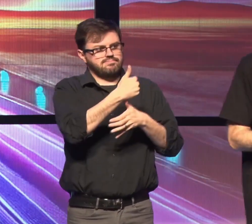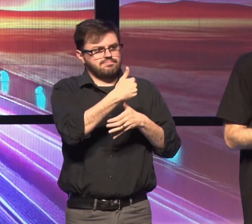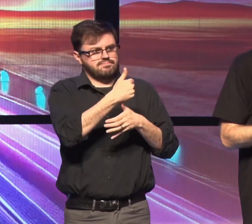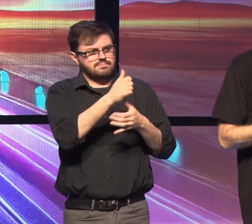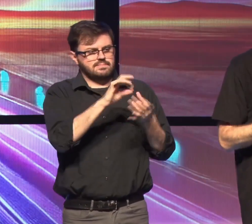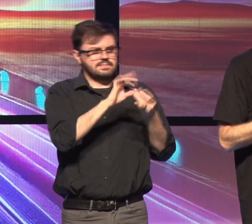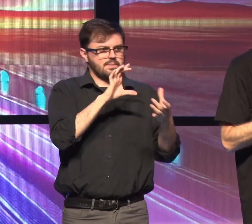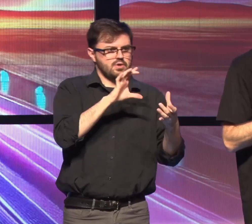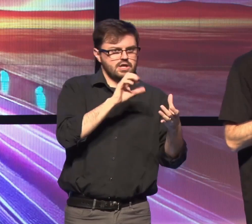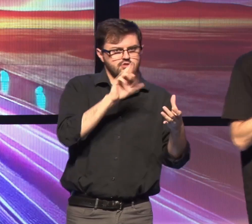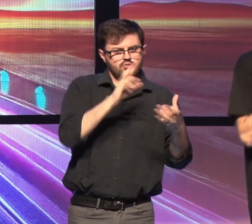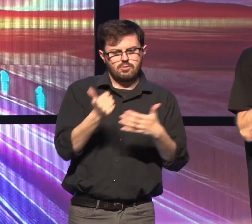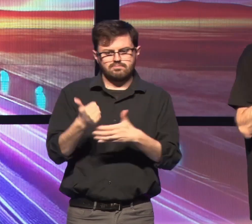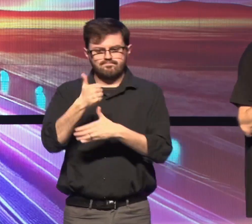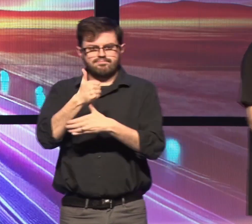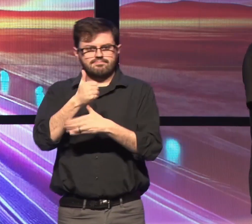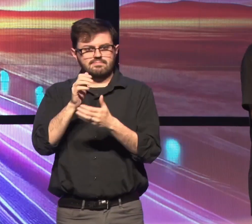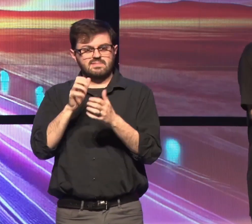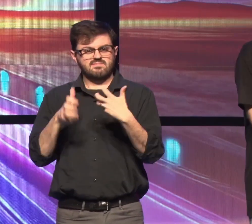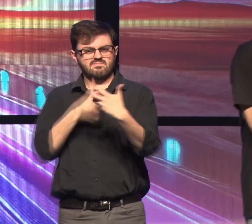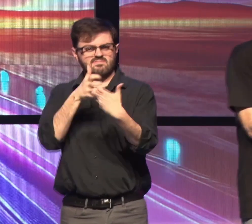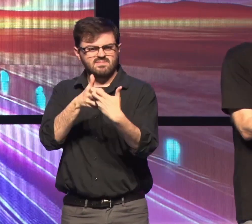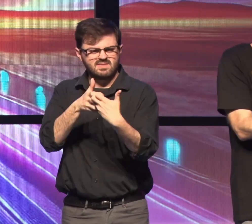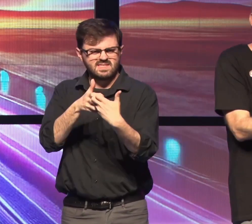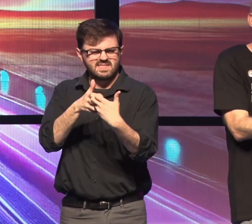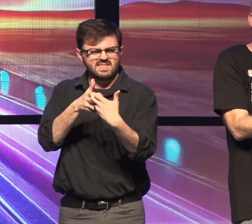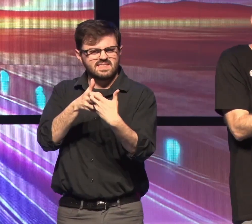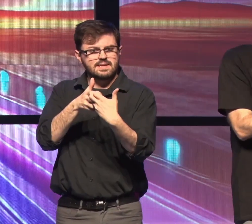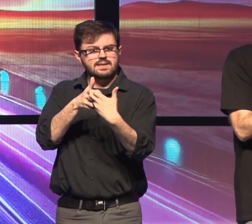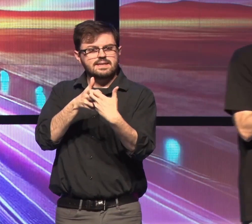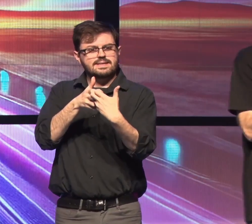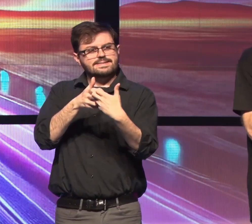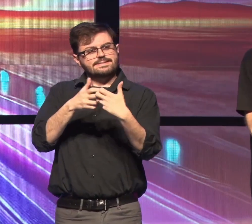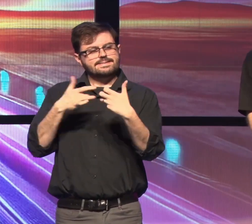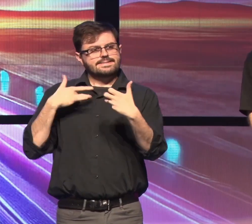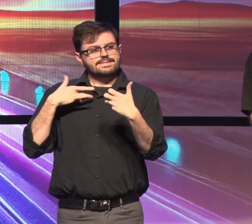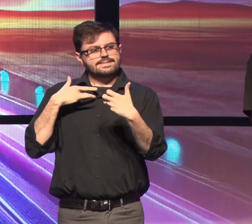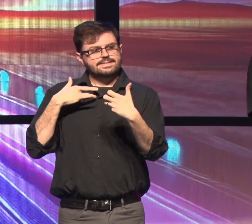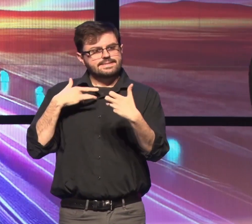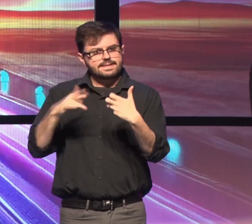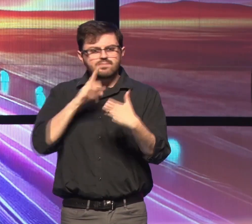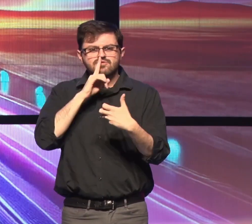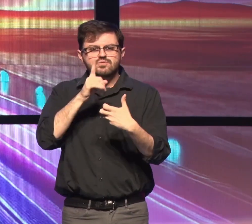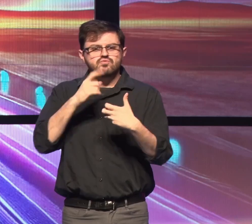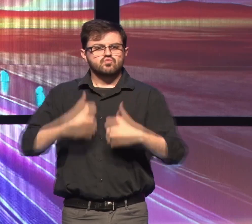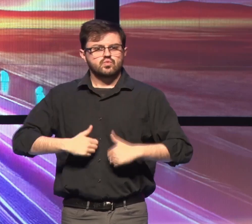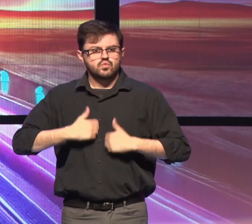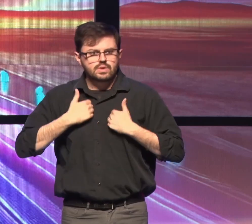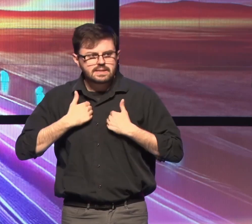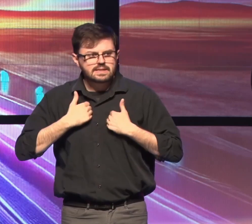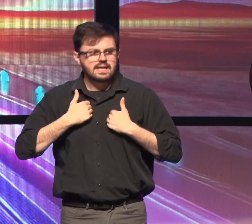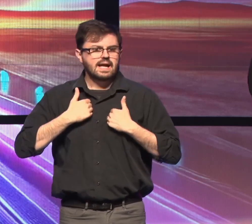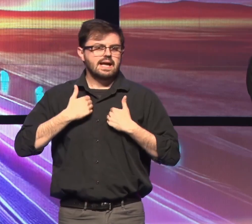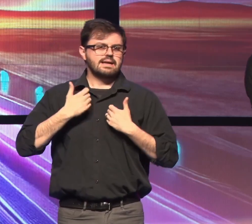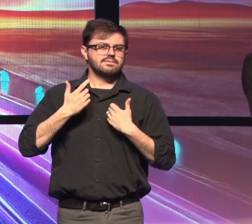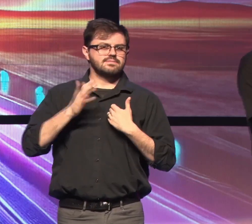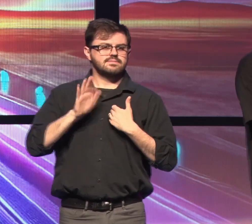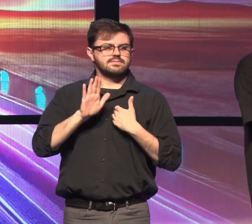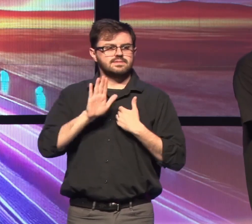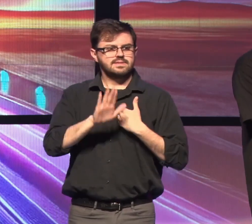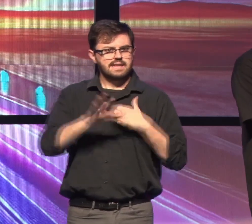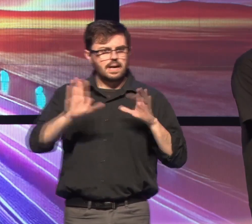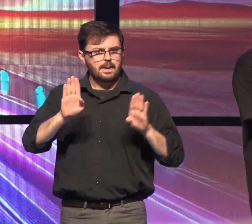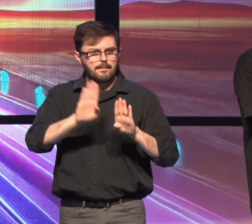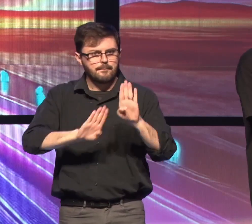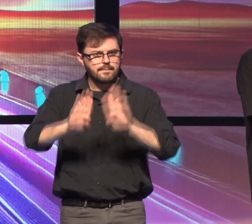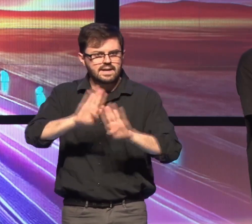separation, they live these out oftentimes in ways that reflect the religious culture or the beliefs of that